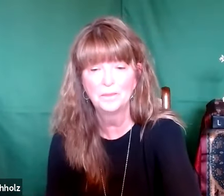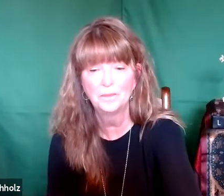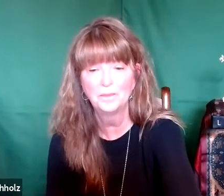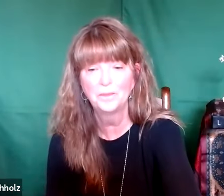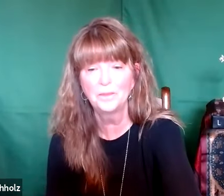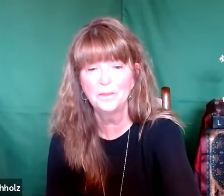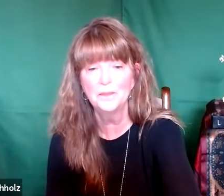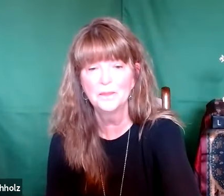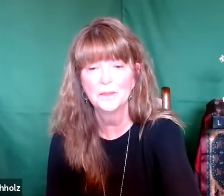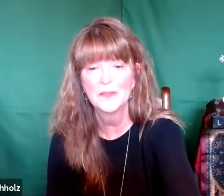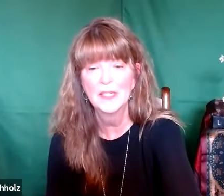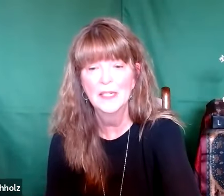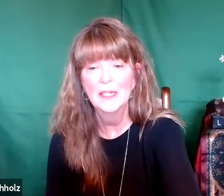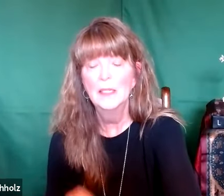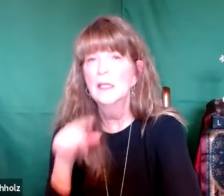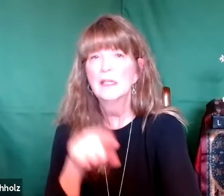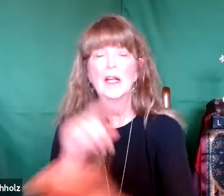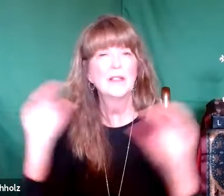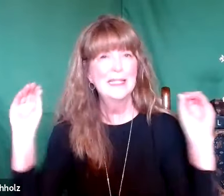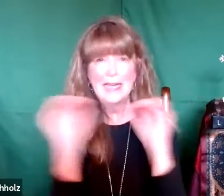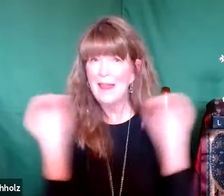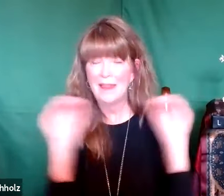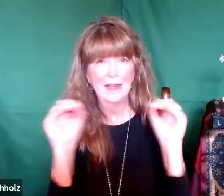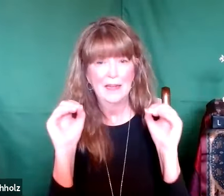confession that Jesus was the Son of God.